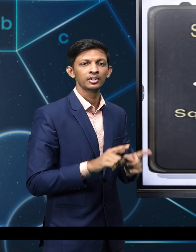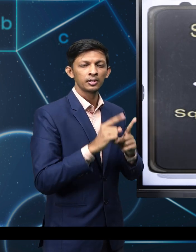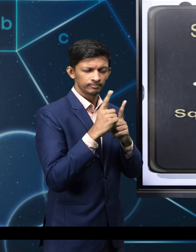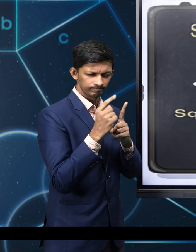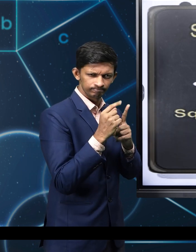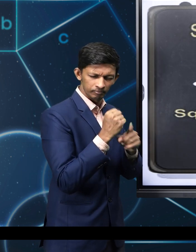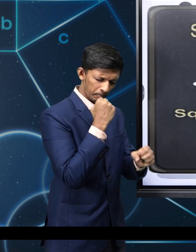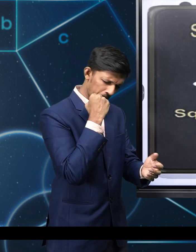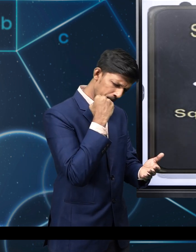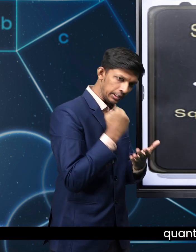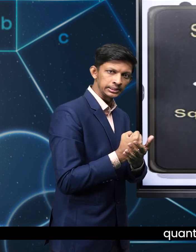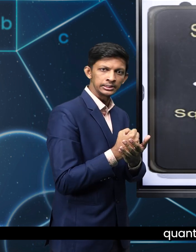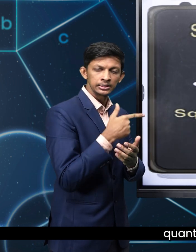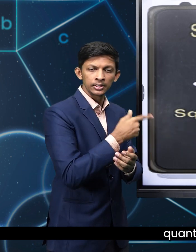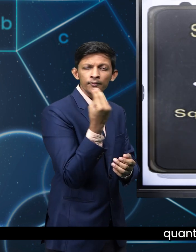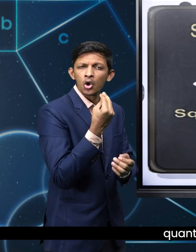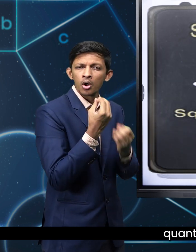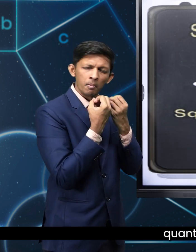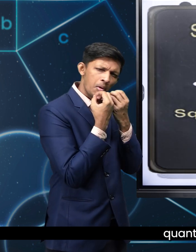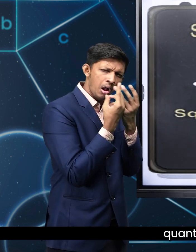By determining a few quantities and applying this theorem,